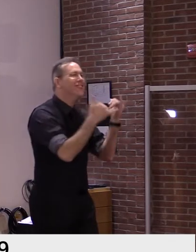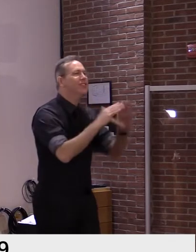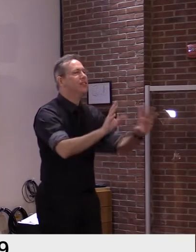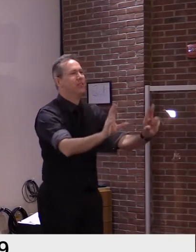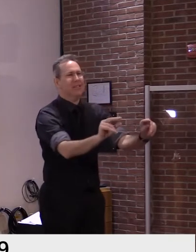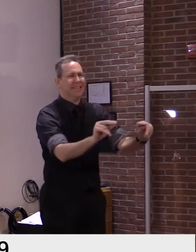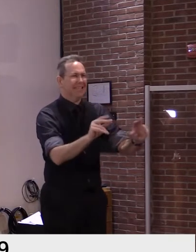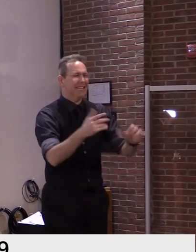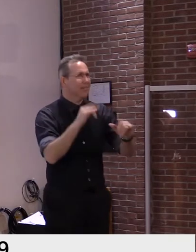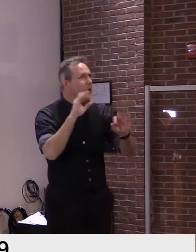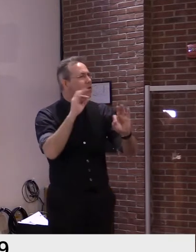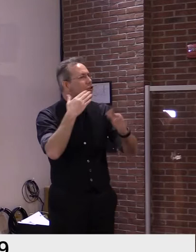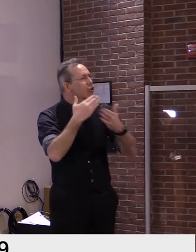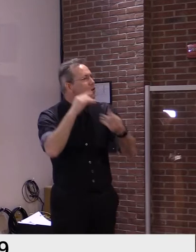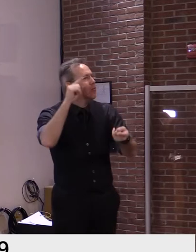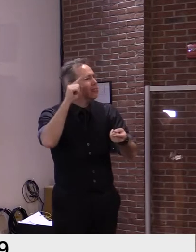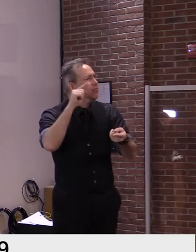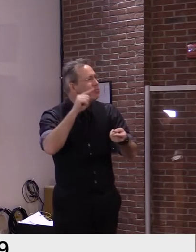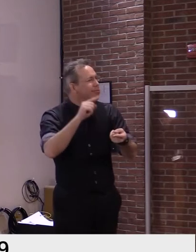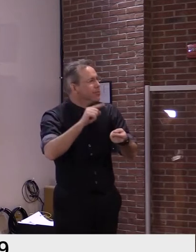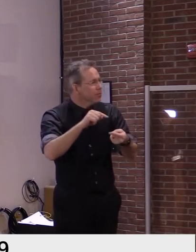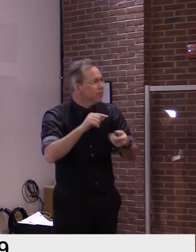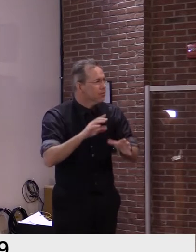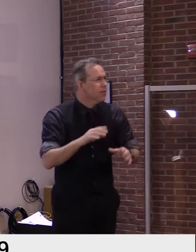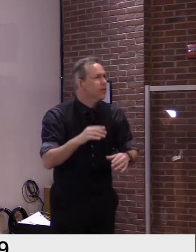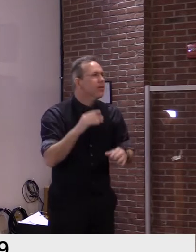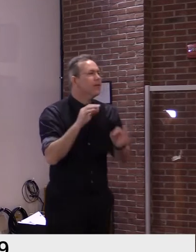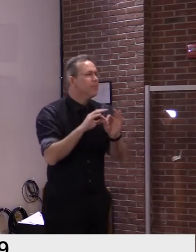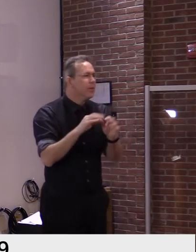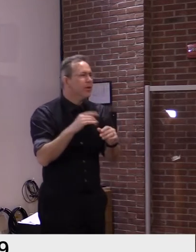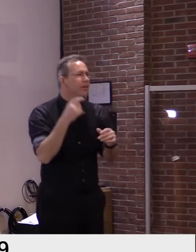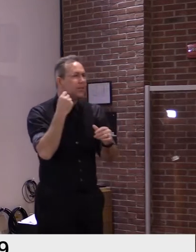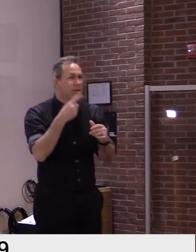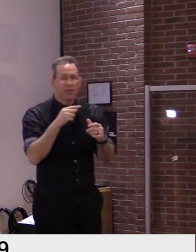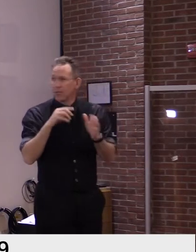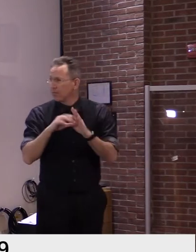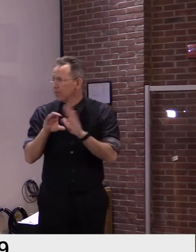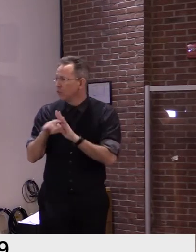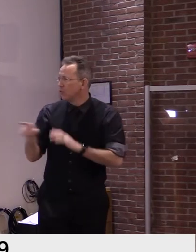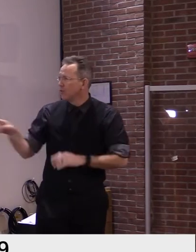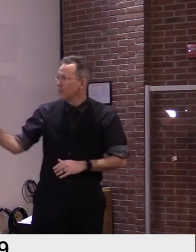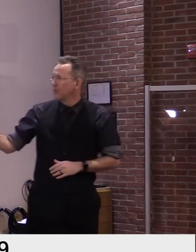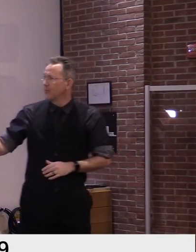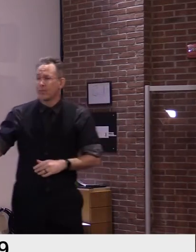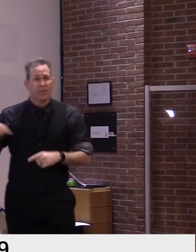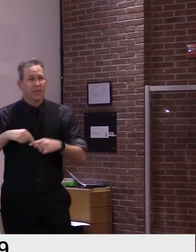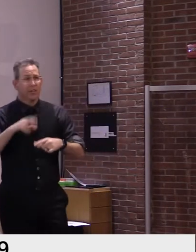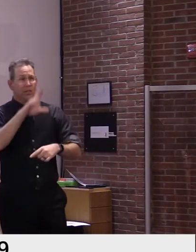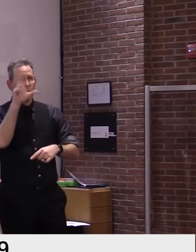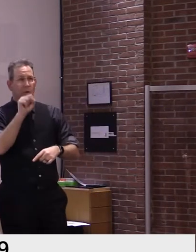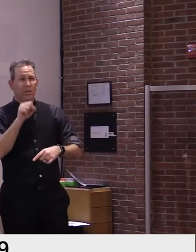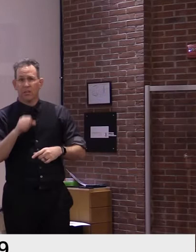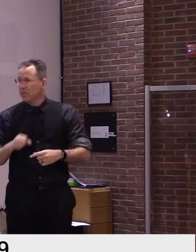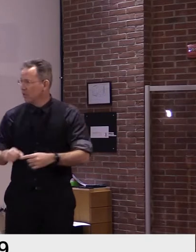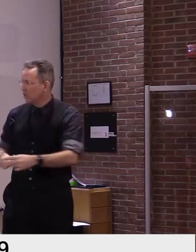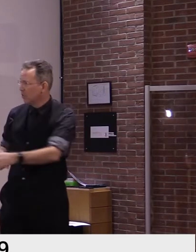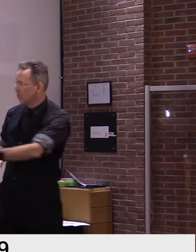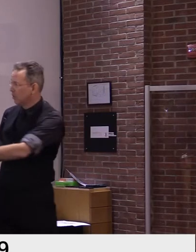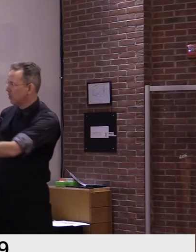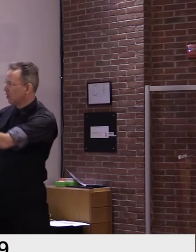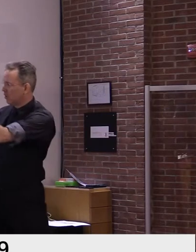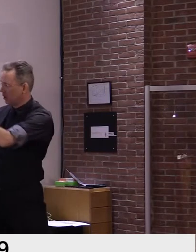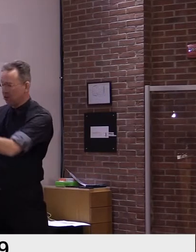progress. After 6 straight weeks of falling case counts, the national 7-day average stalled this week, with cases